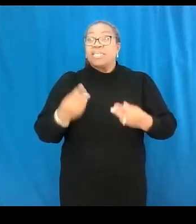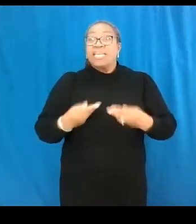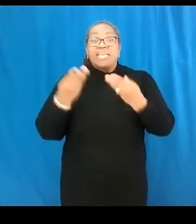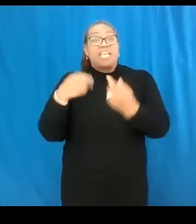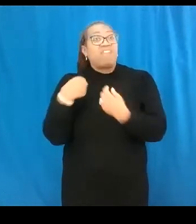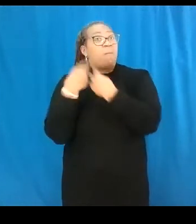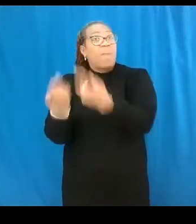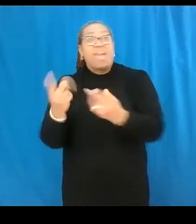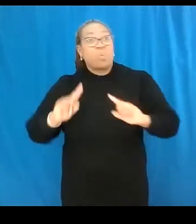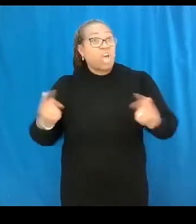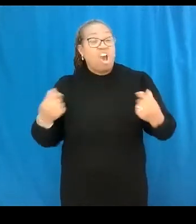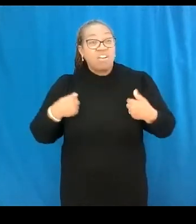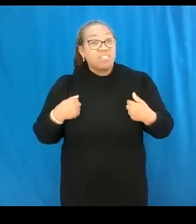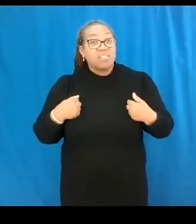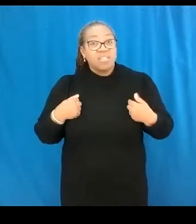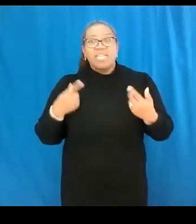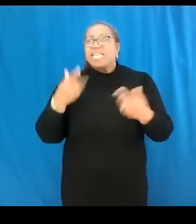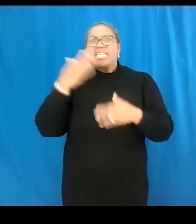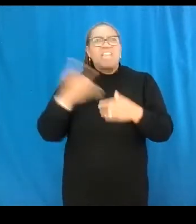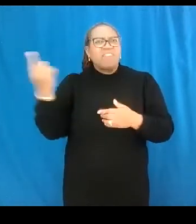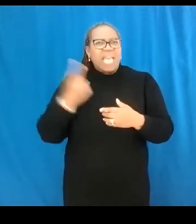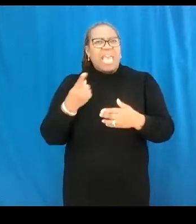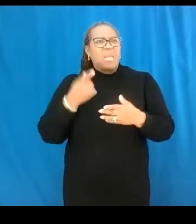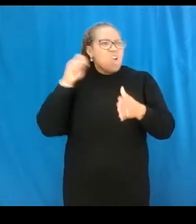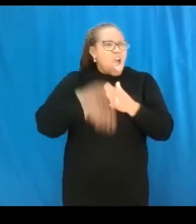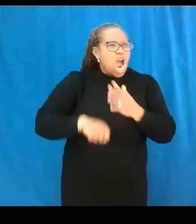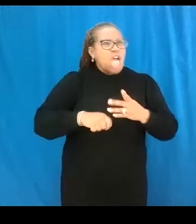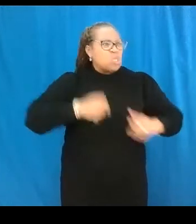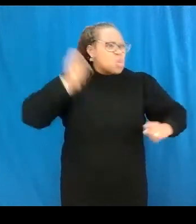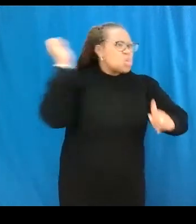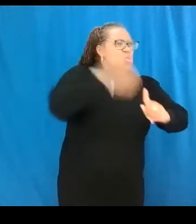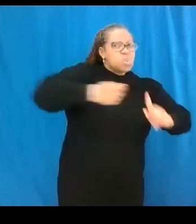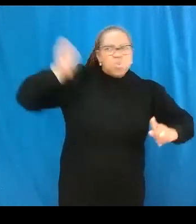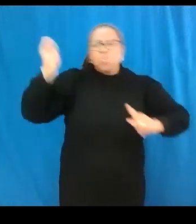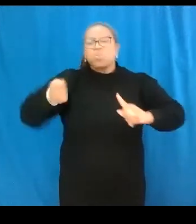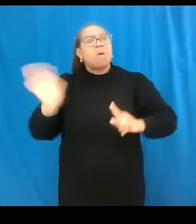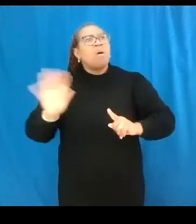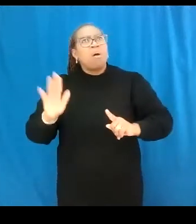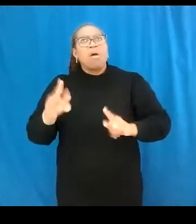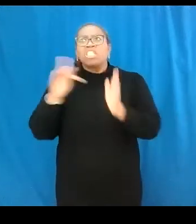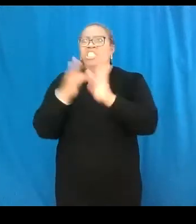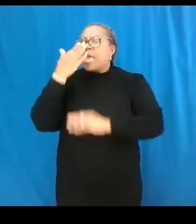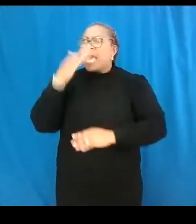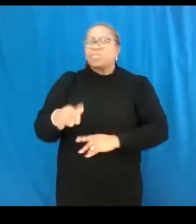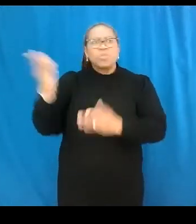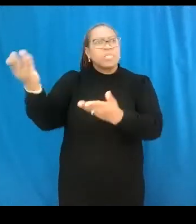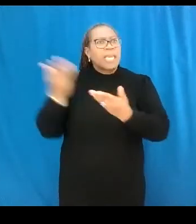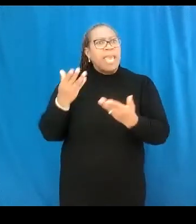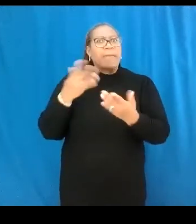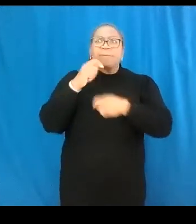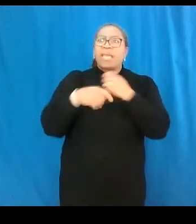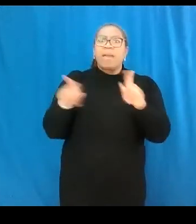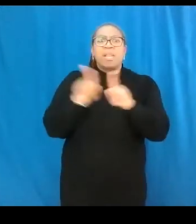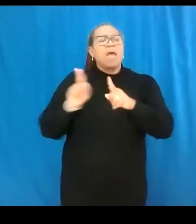came with sacrifice. He came as a loving servant. And I feel like in our day, in a city